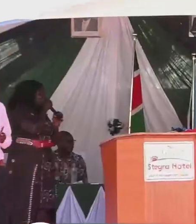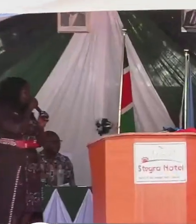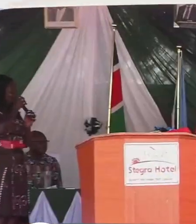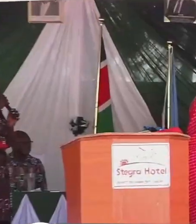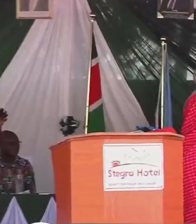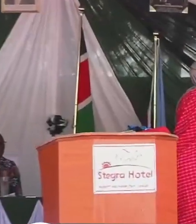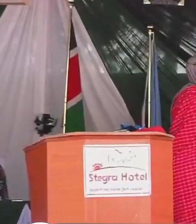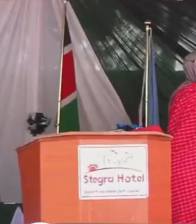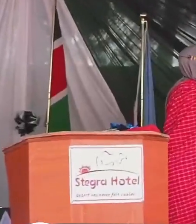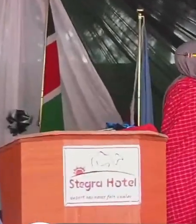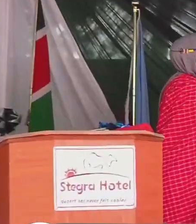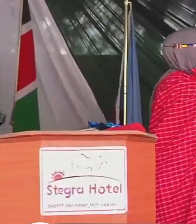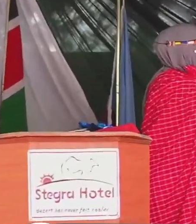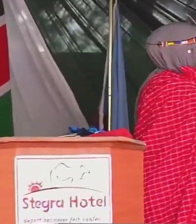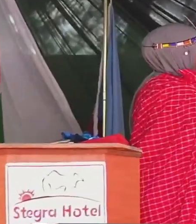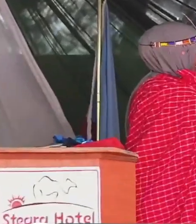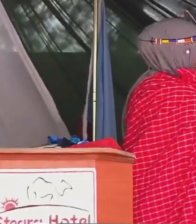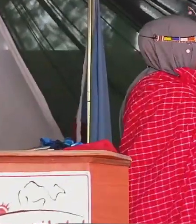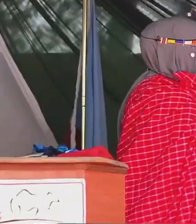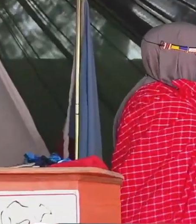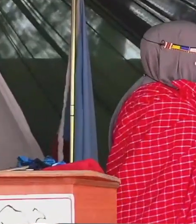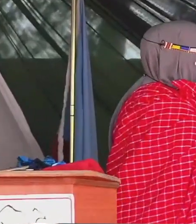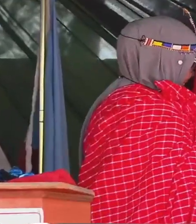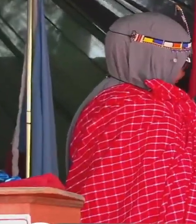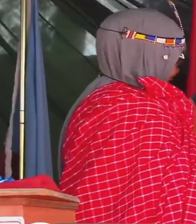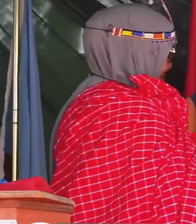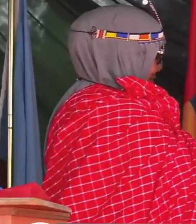Hiyo inaitwa dira aude.